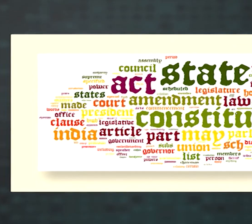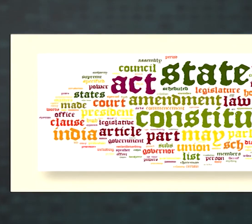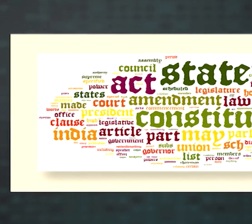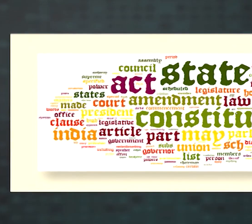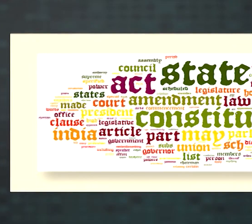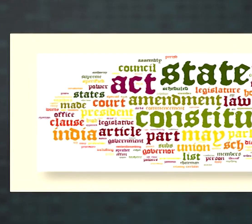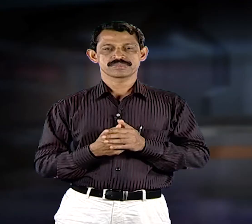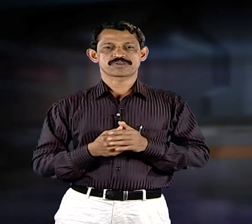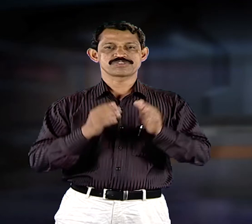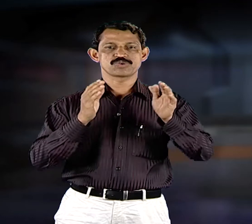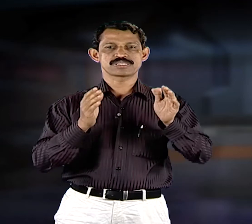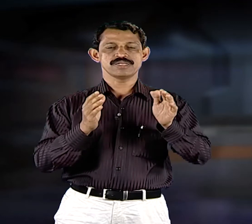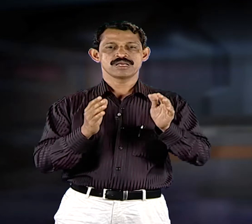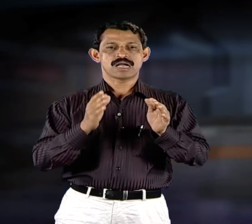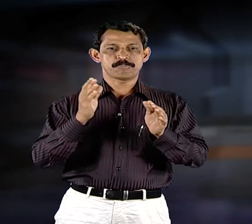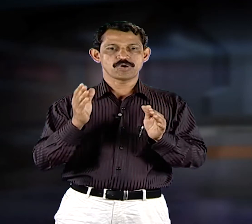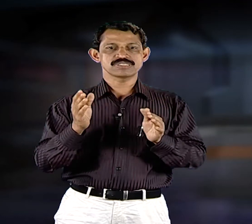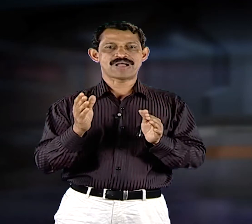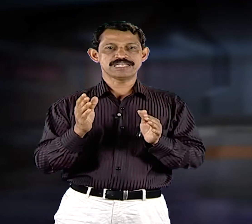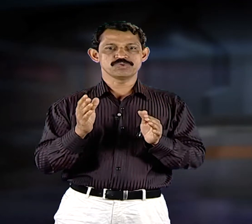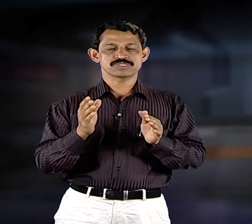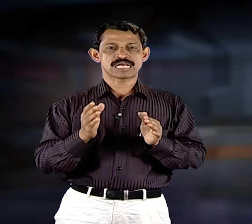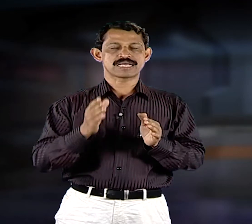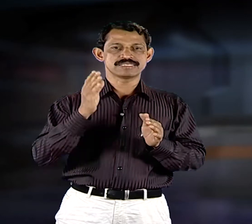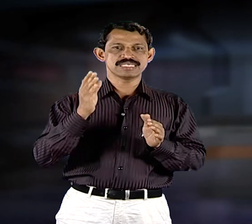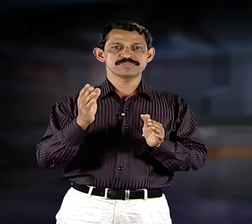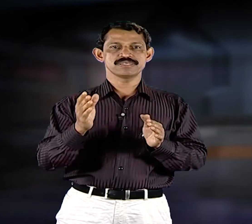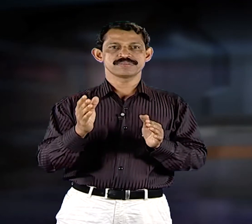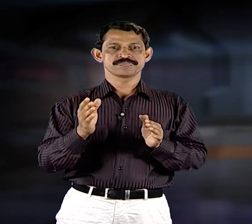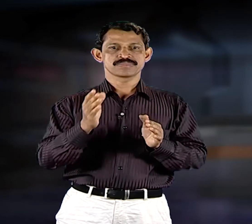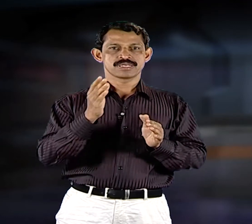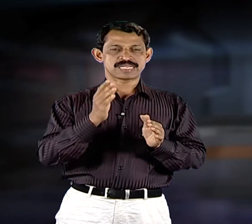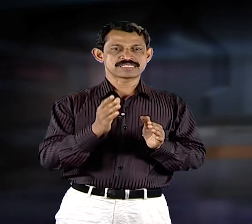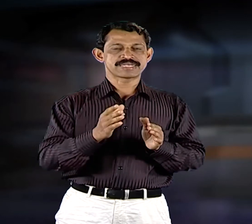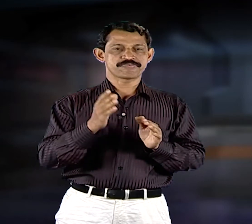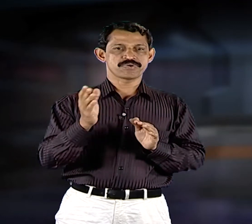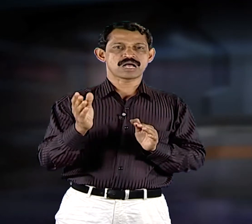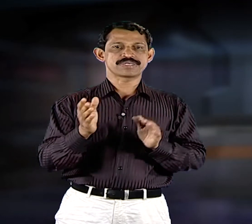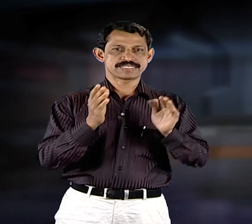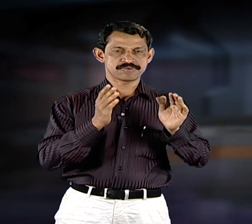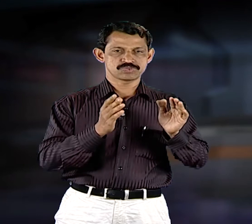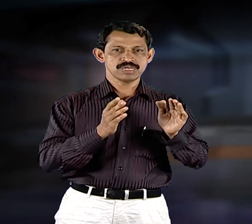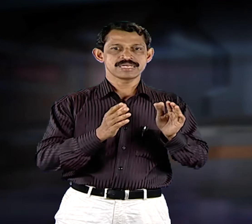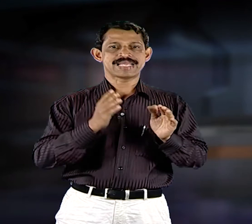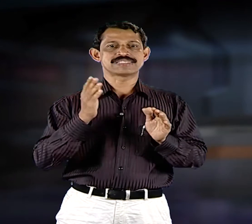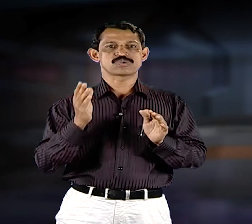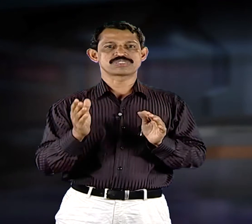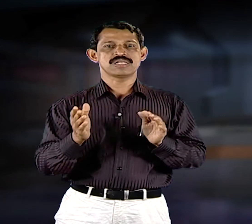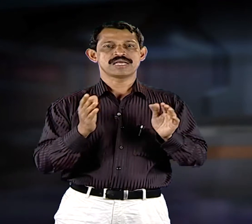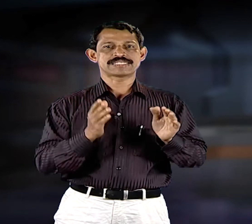well. The Constitution upholds the values that are deemed necessary for our individual and social